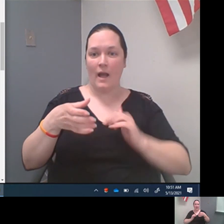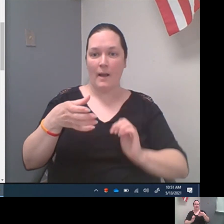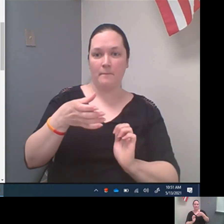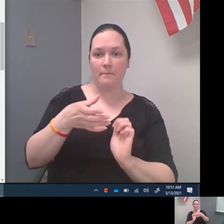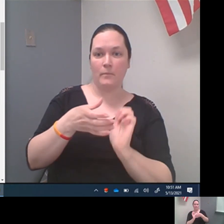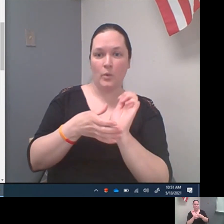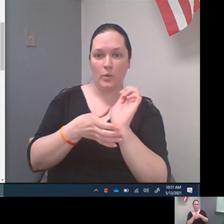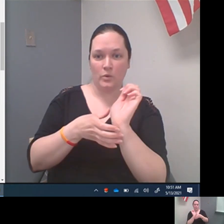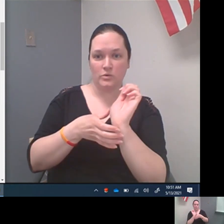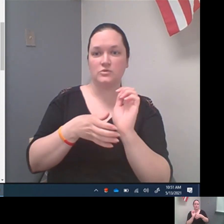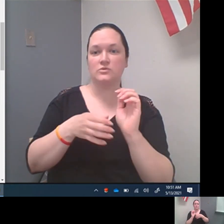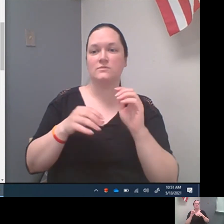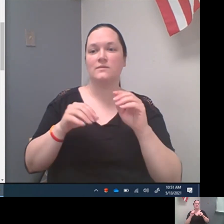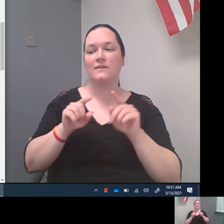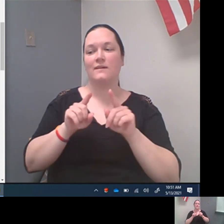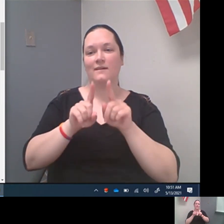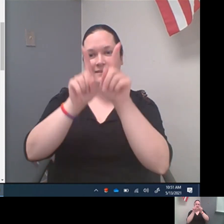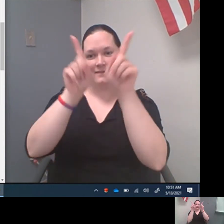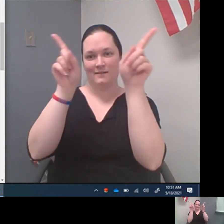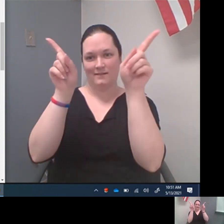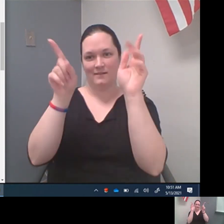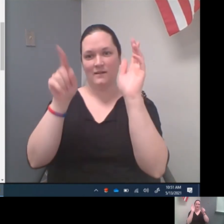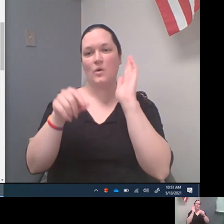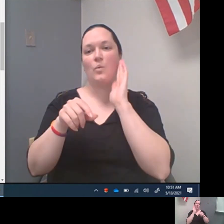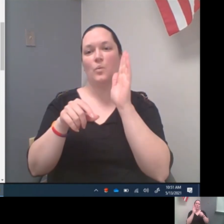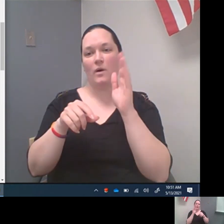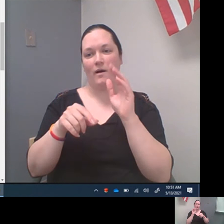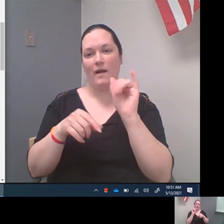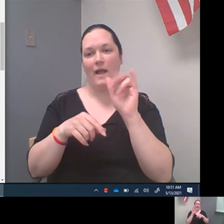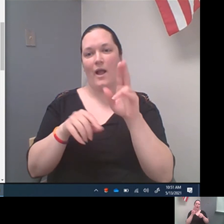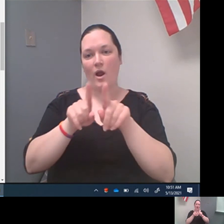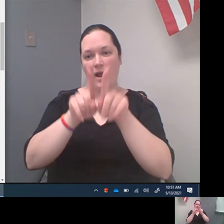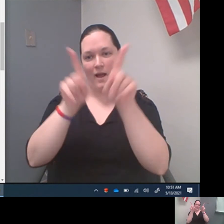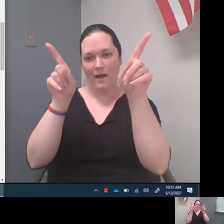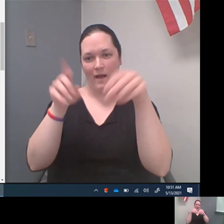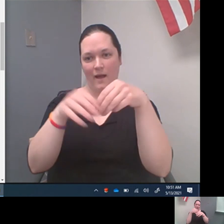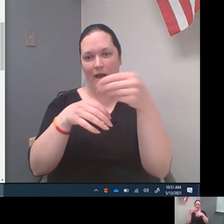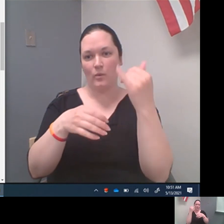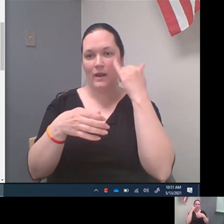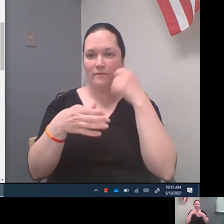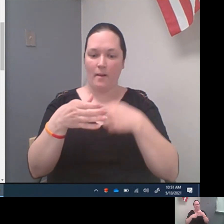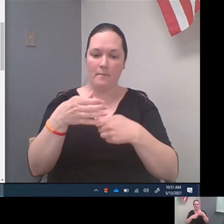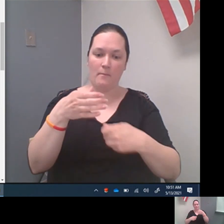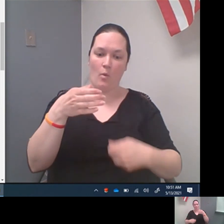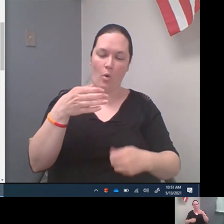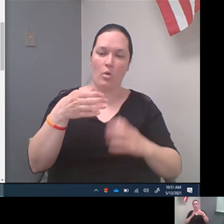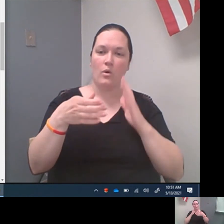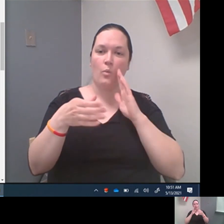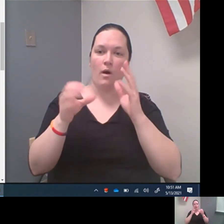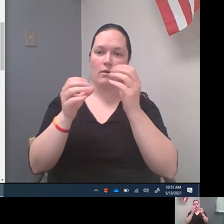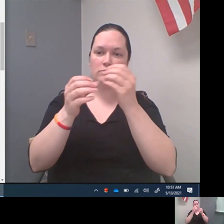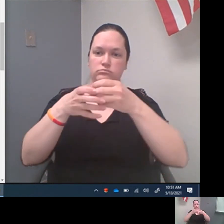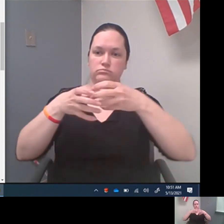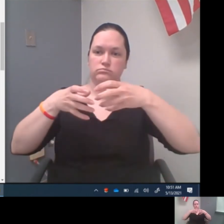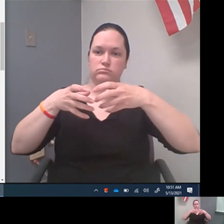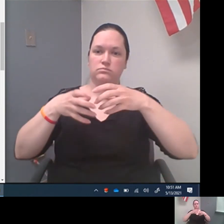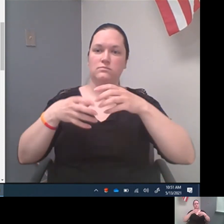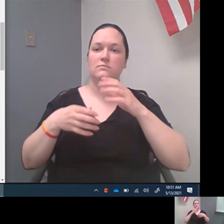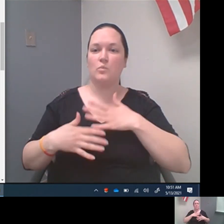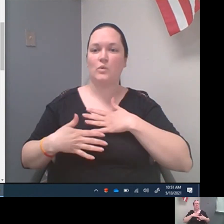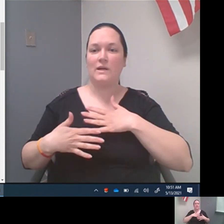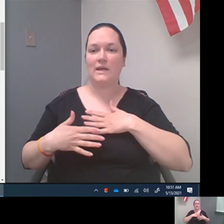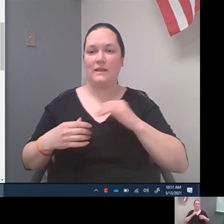as I relax the diaphragm, it's going to go like that. And as I contract the diaphragm, it's going to move up like that. It's very important that then, just like this